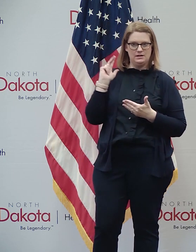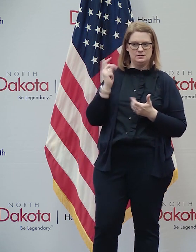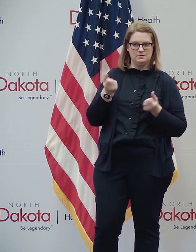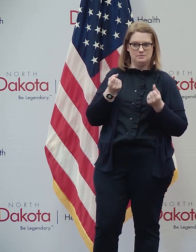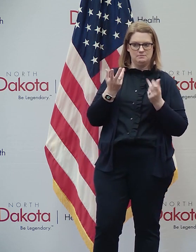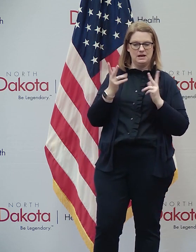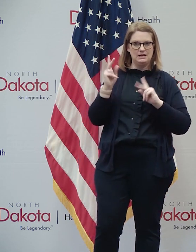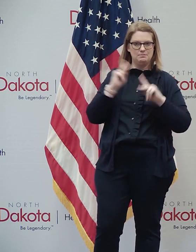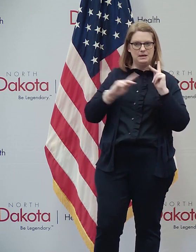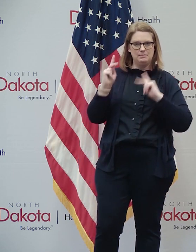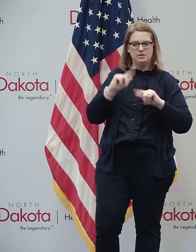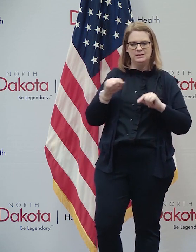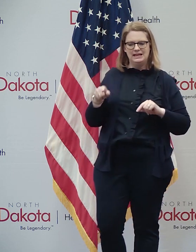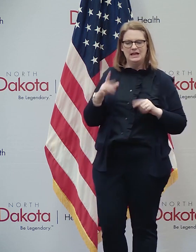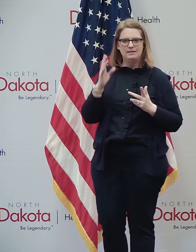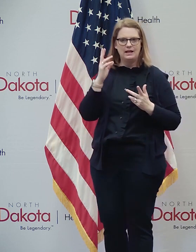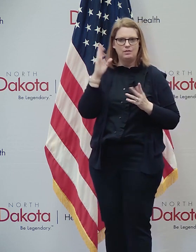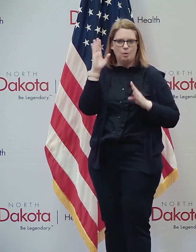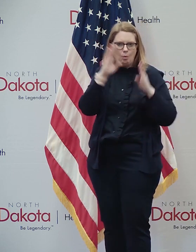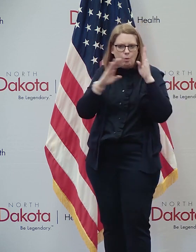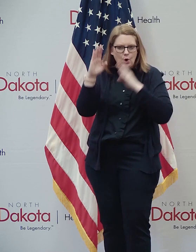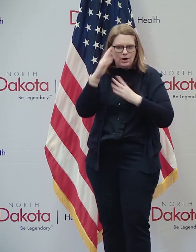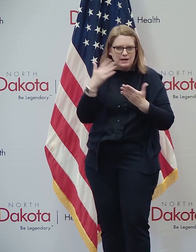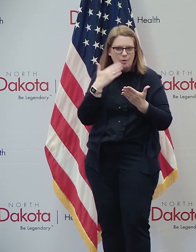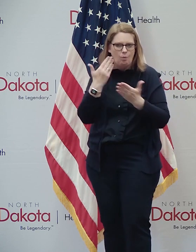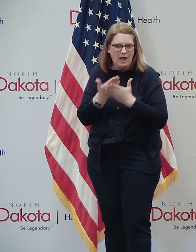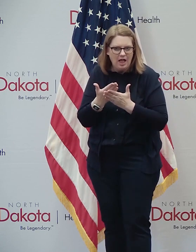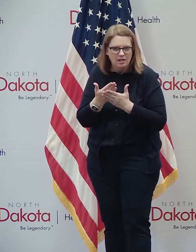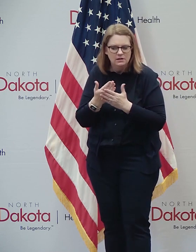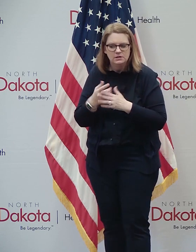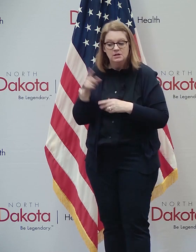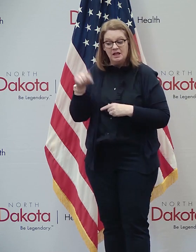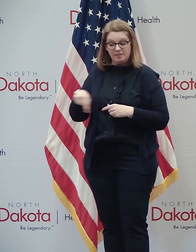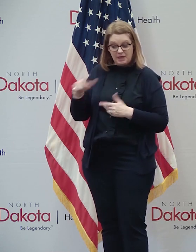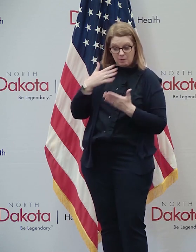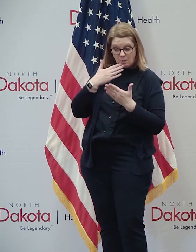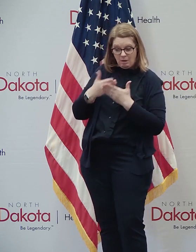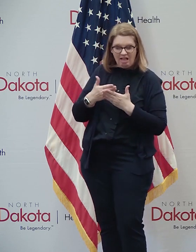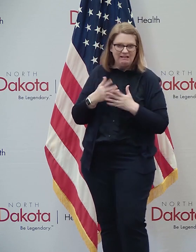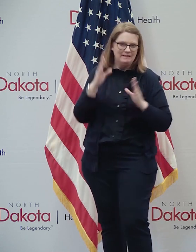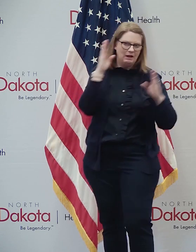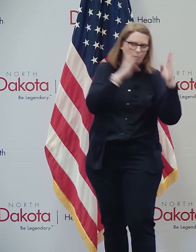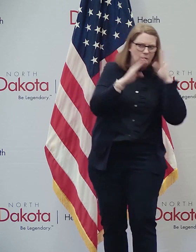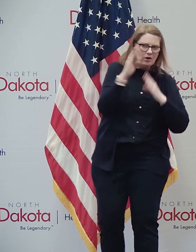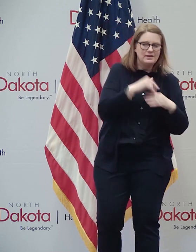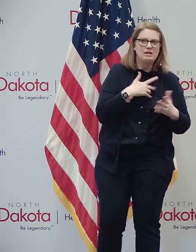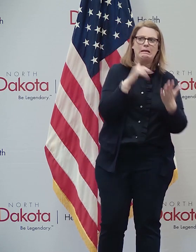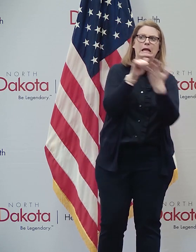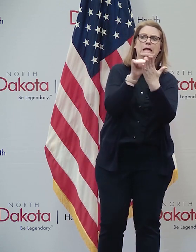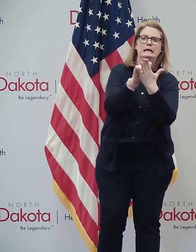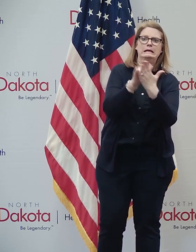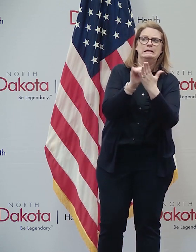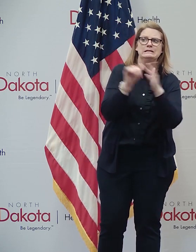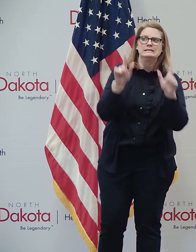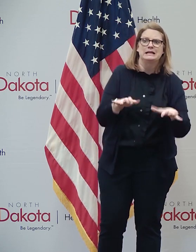tested, because if we're going to go from 2,000 to 4,000 at a time when there may be dropping demand